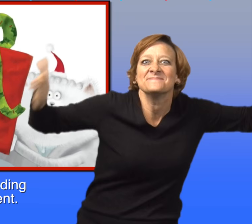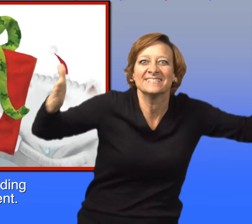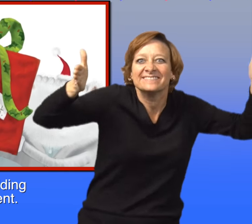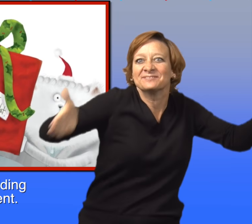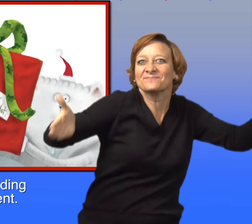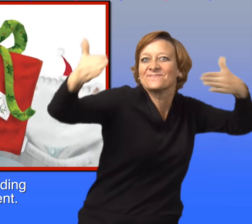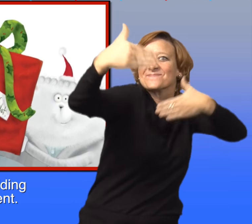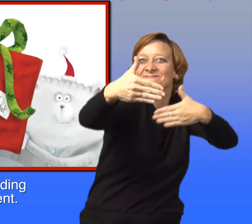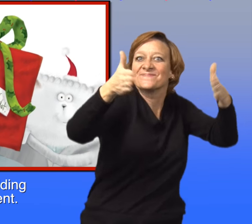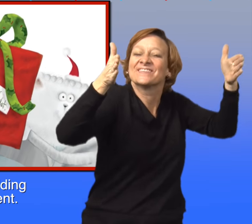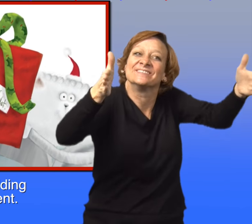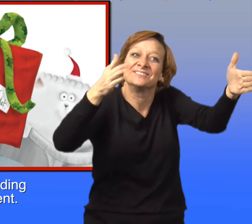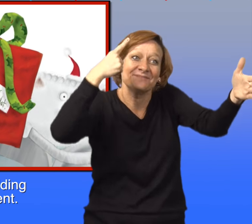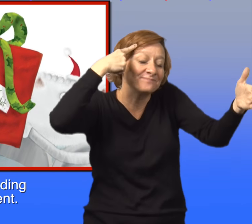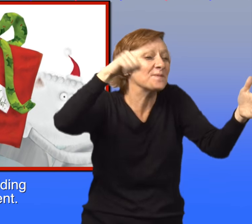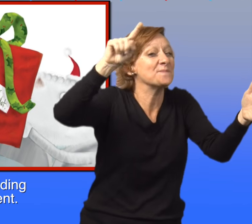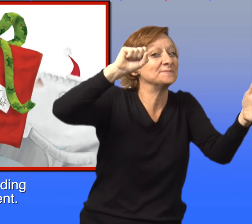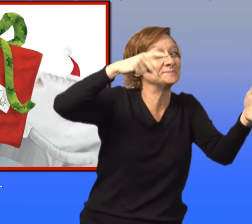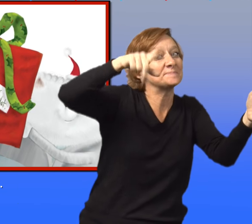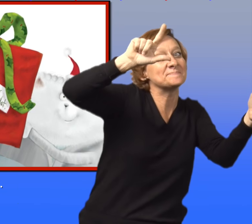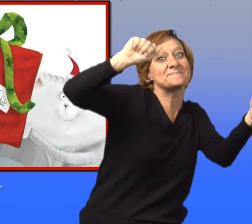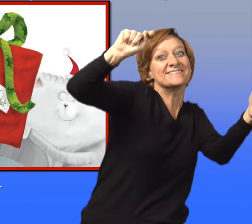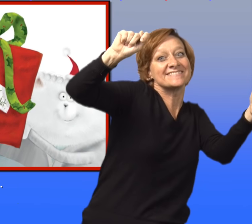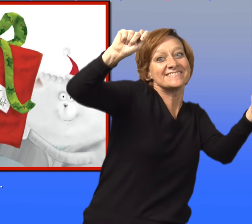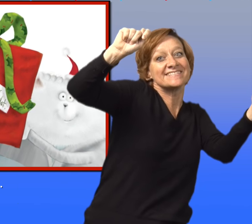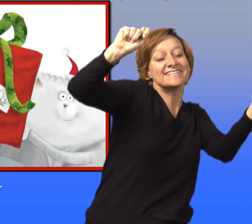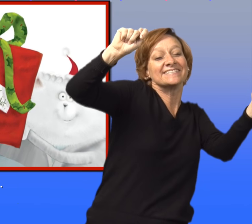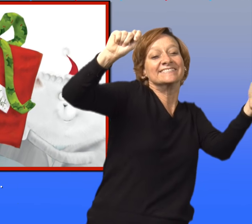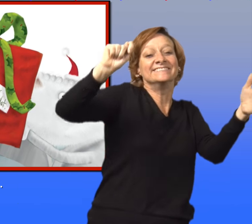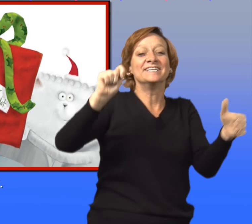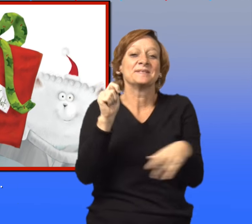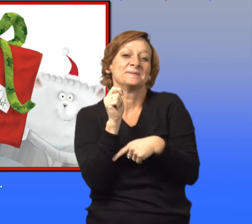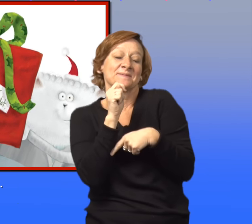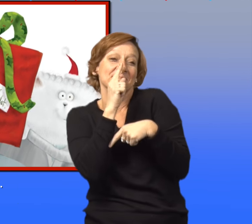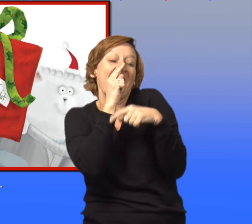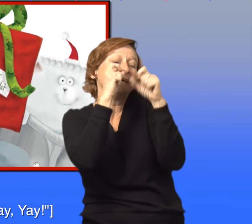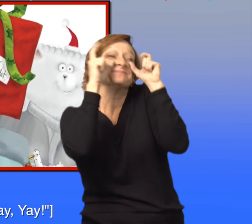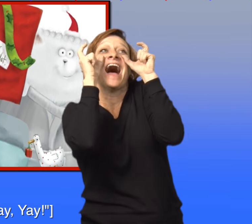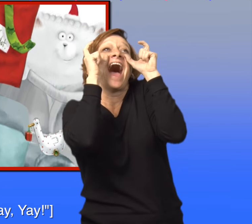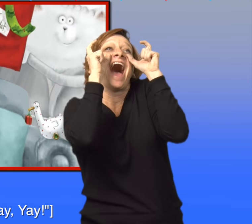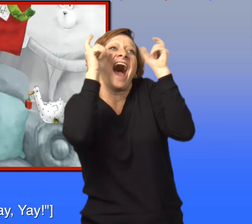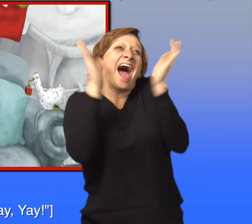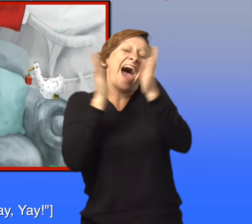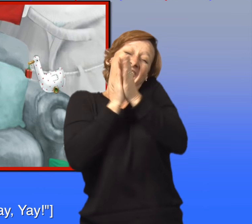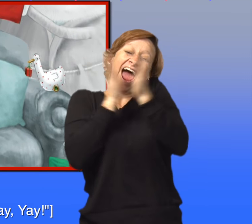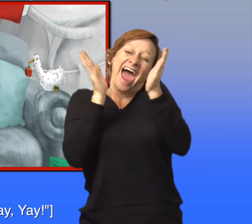holding a really big present, just for Splat.